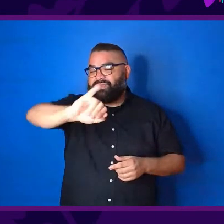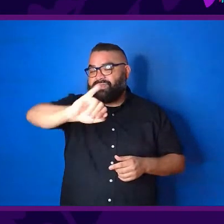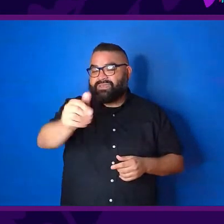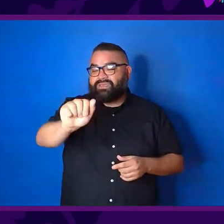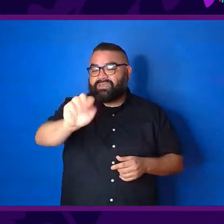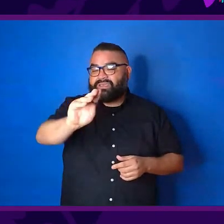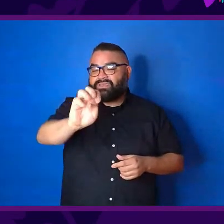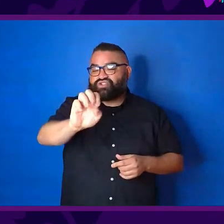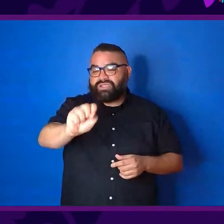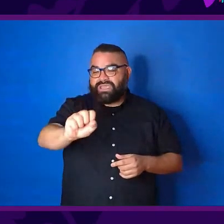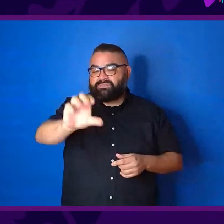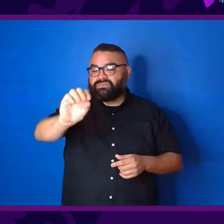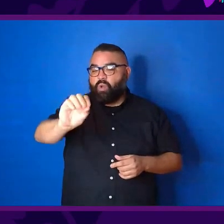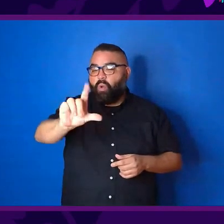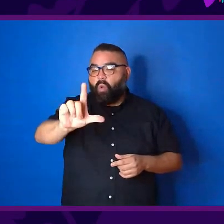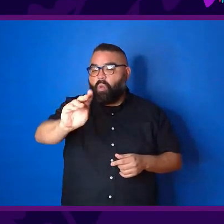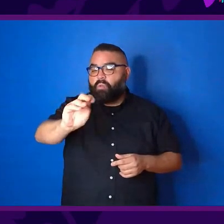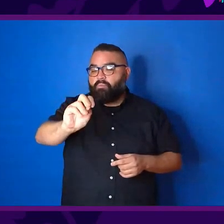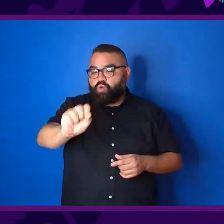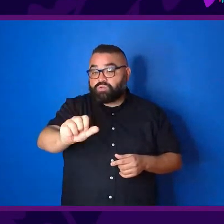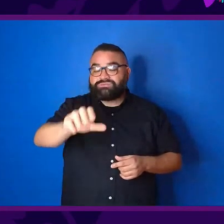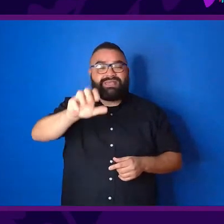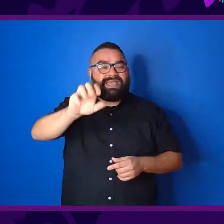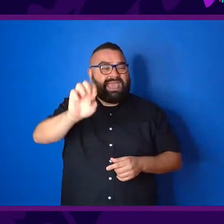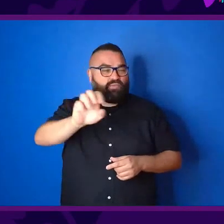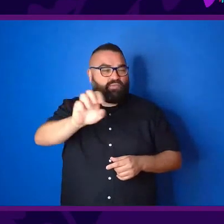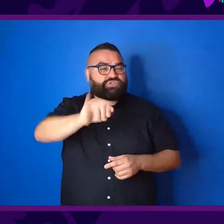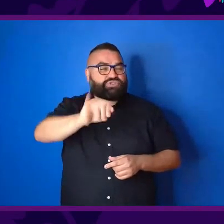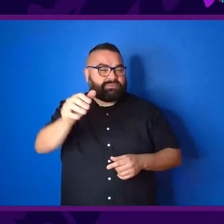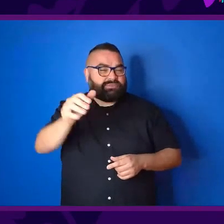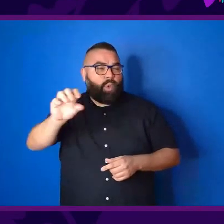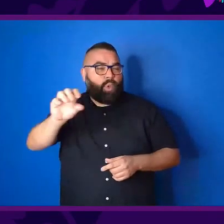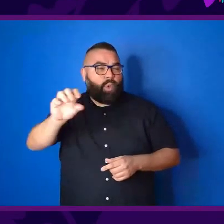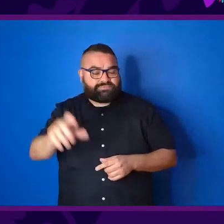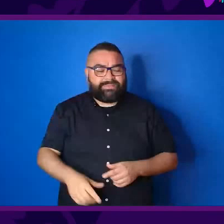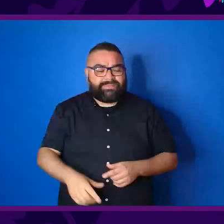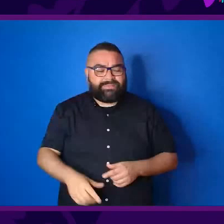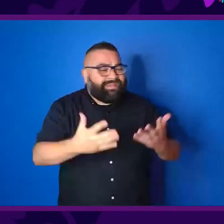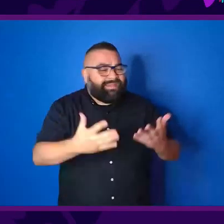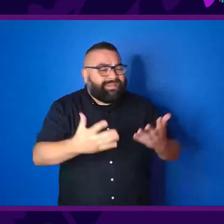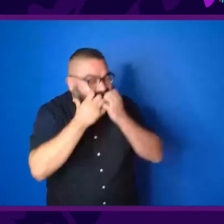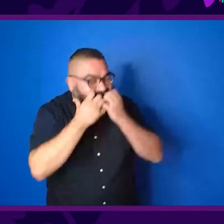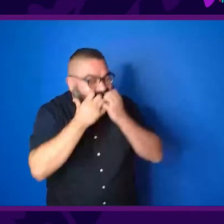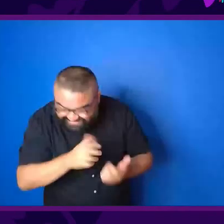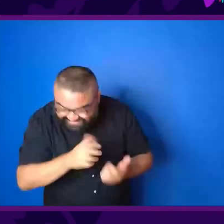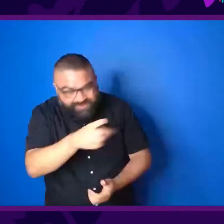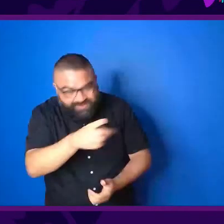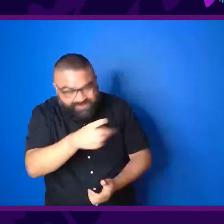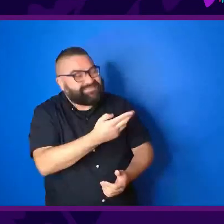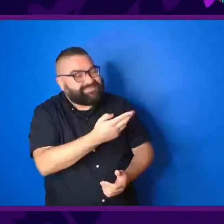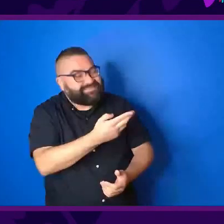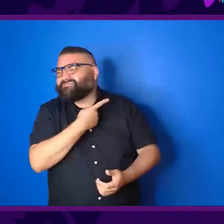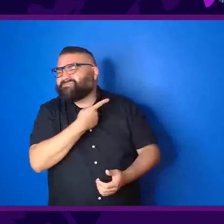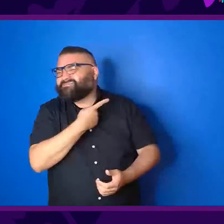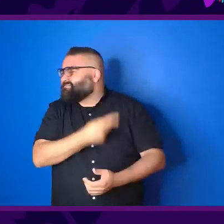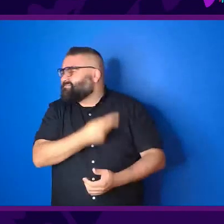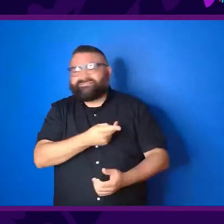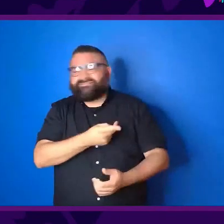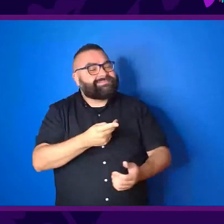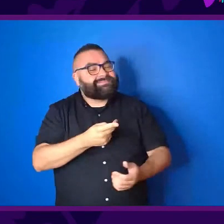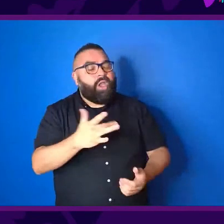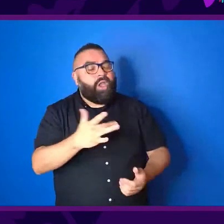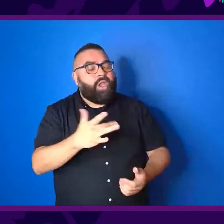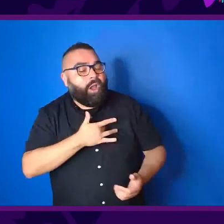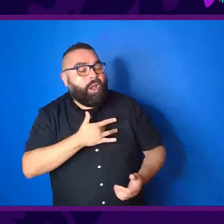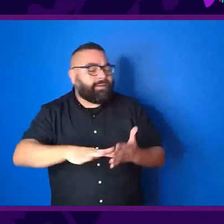Querida Dolores, I've been with you in heart, spirit, and soul for over 50